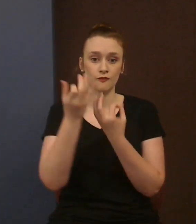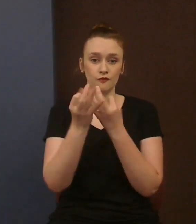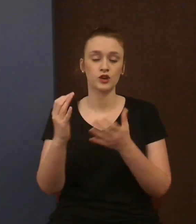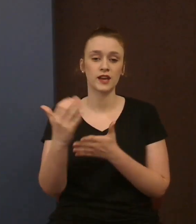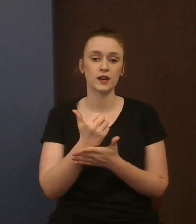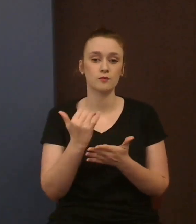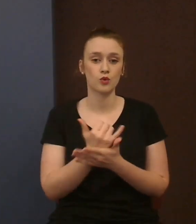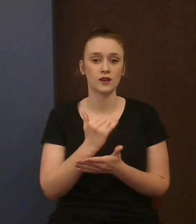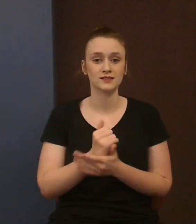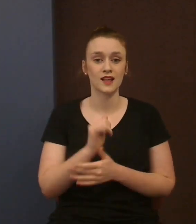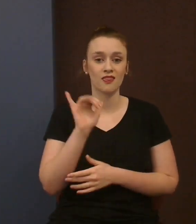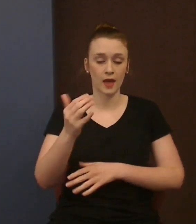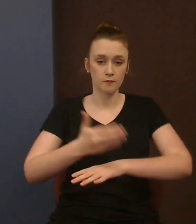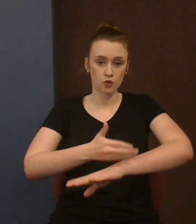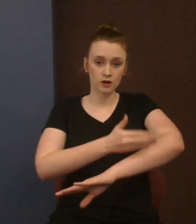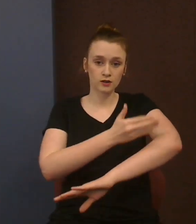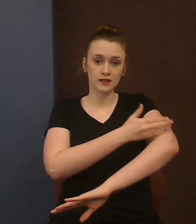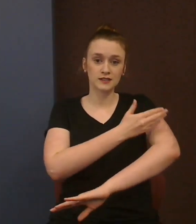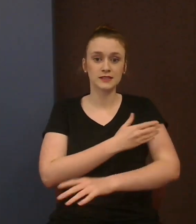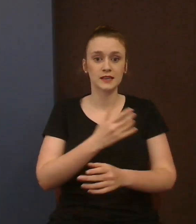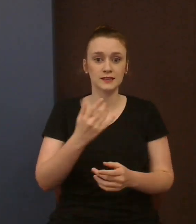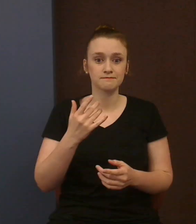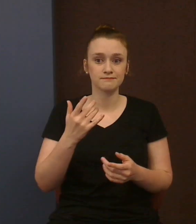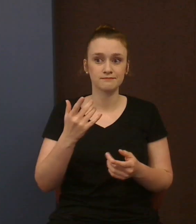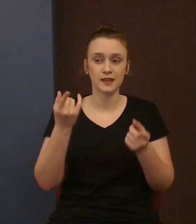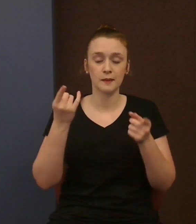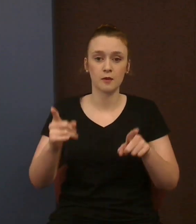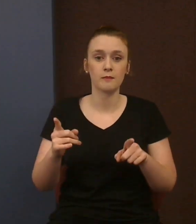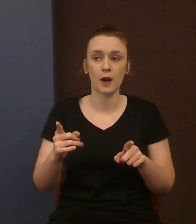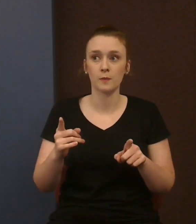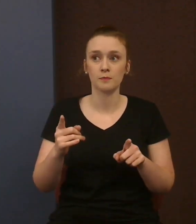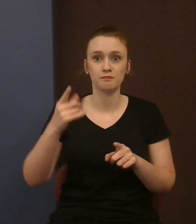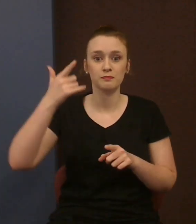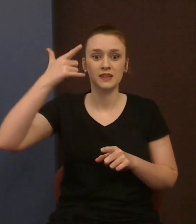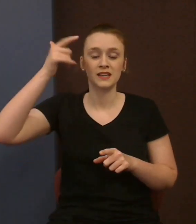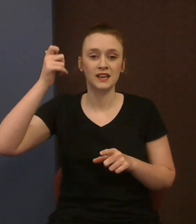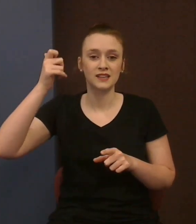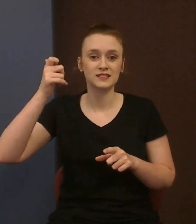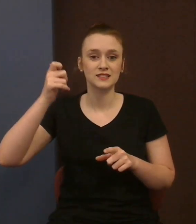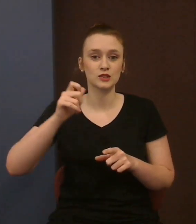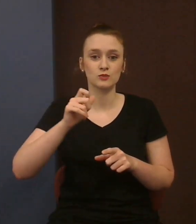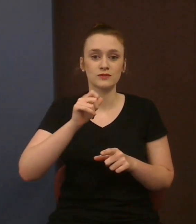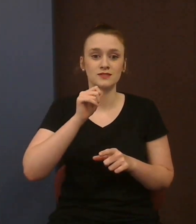there was little, if any, restrictions on what businesses could do.